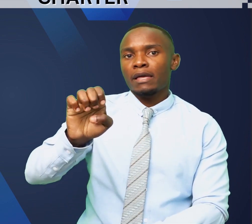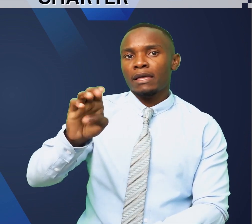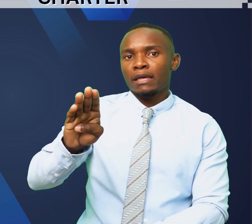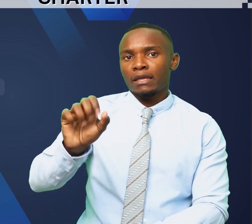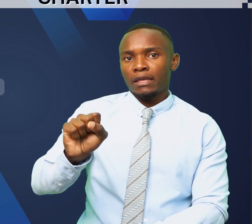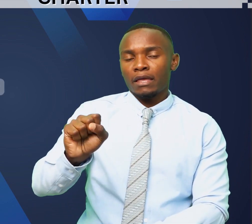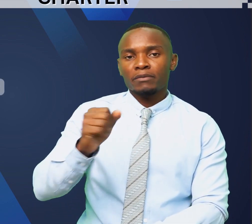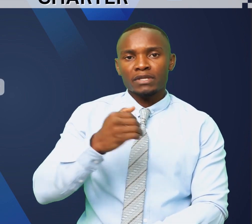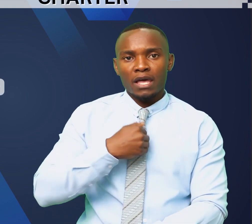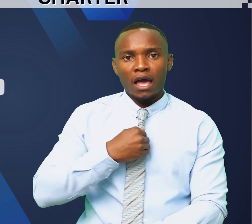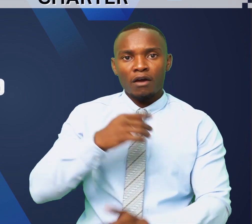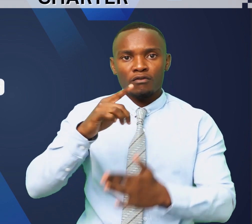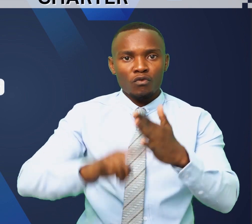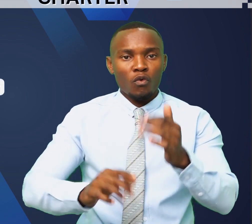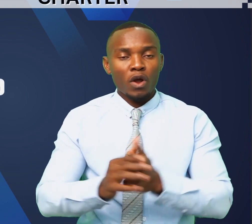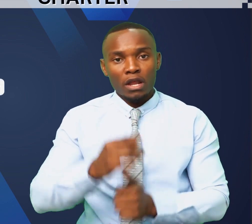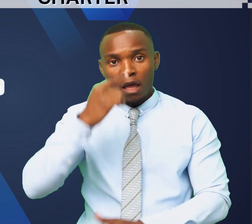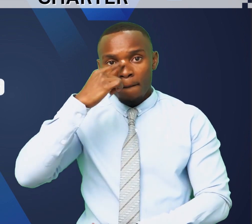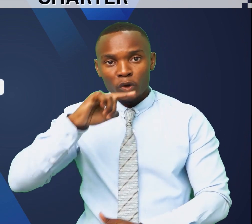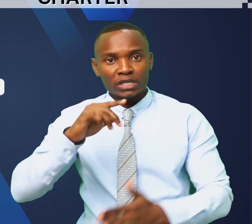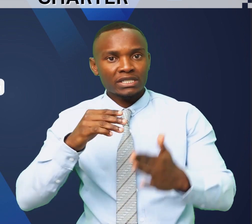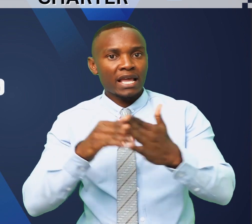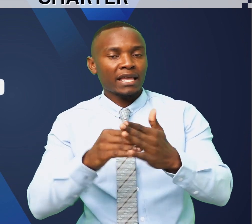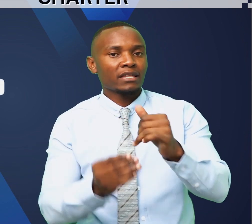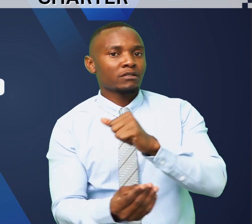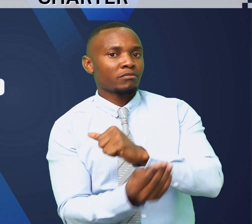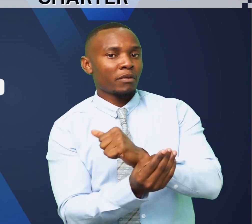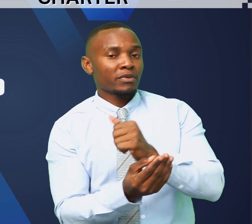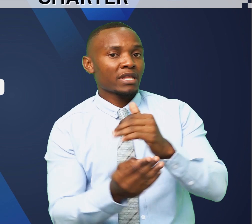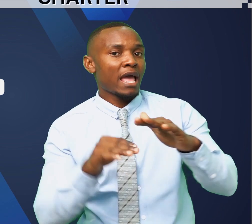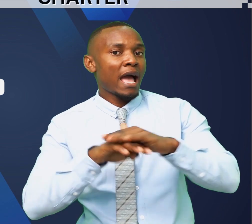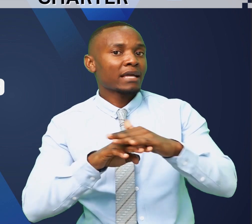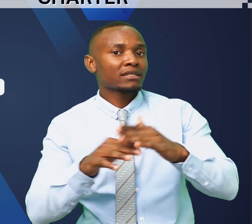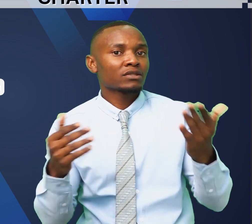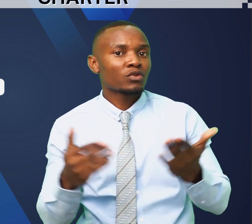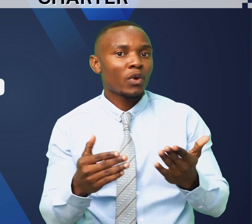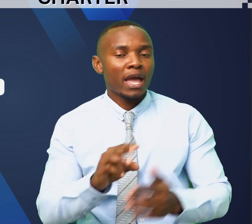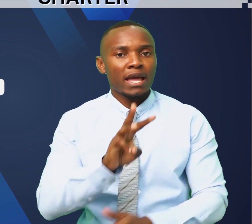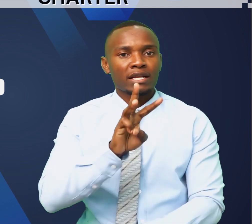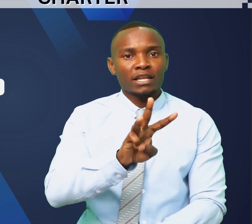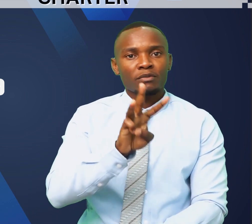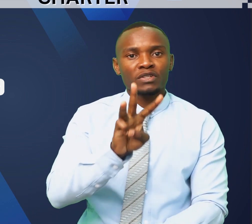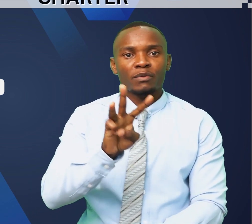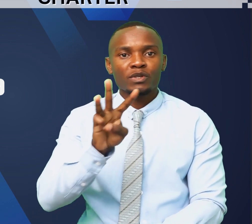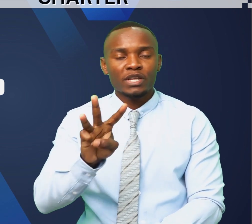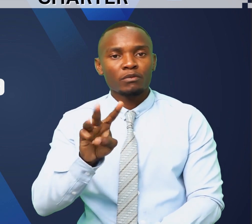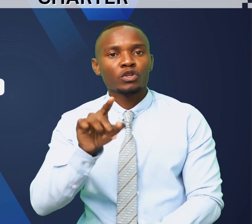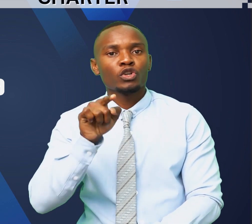an anti-bribery management policy accessible through the KEBS website, that is